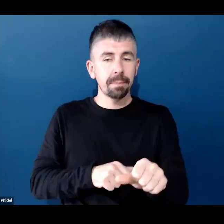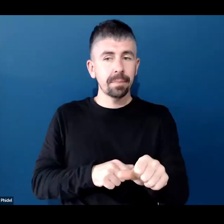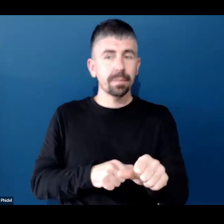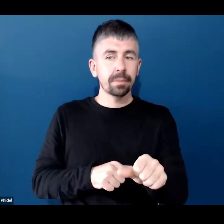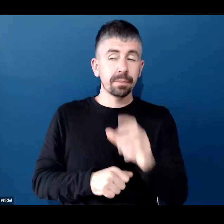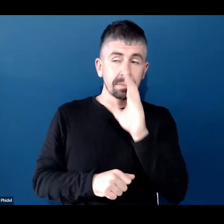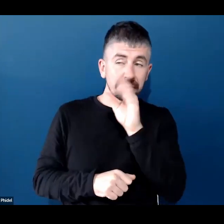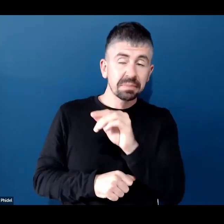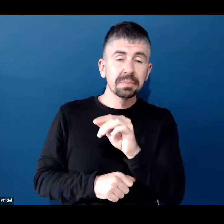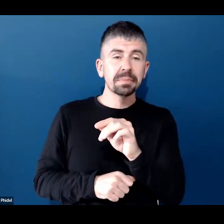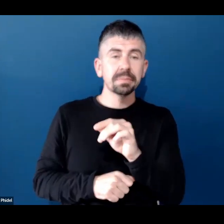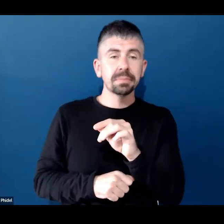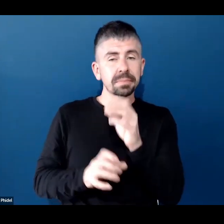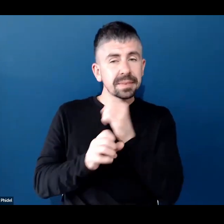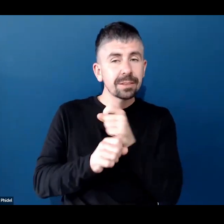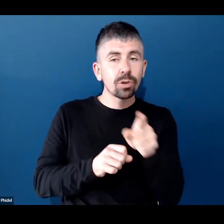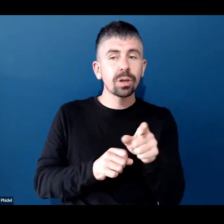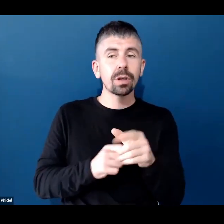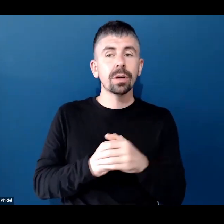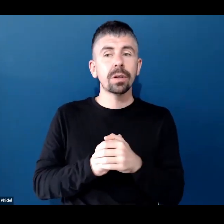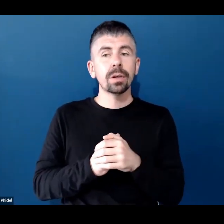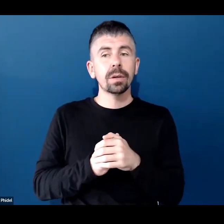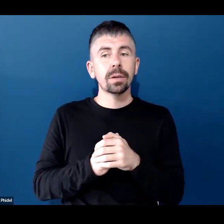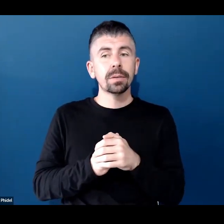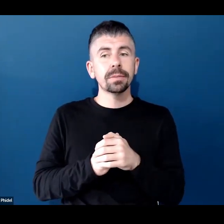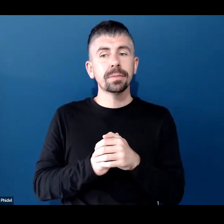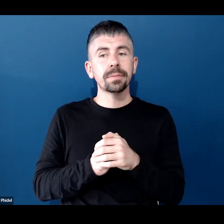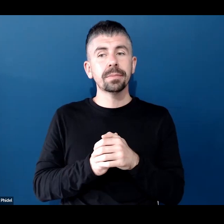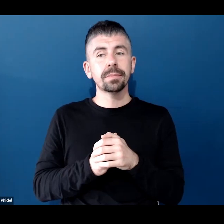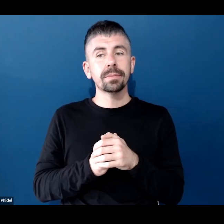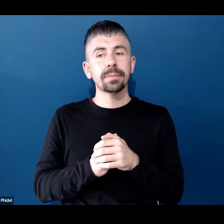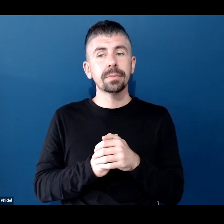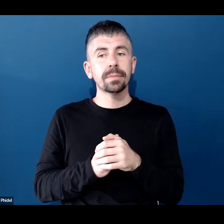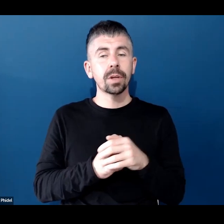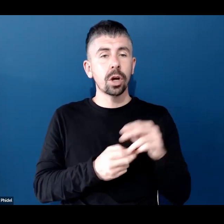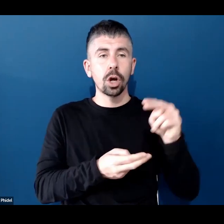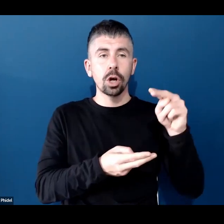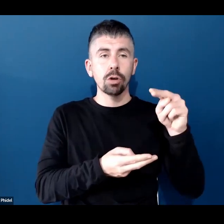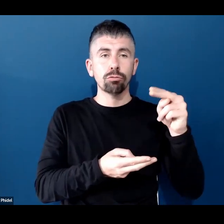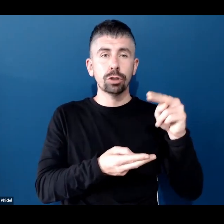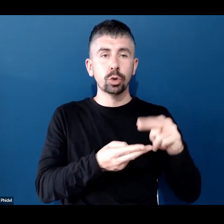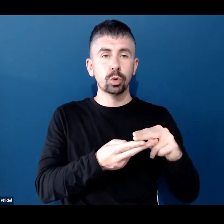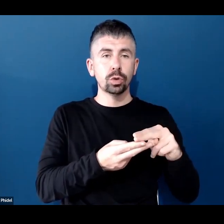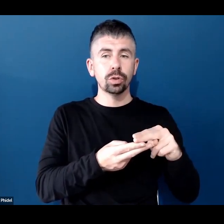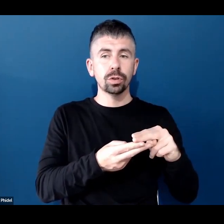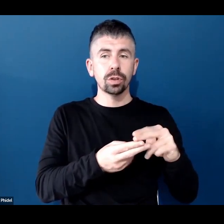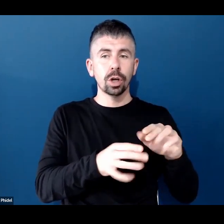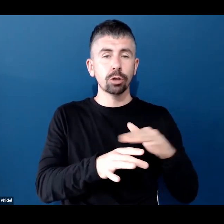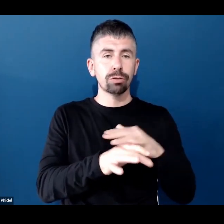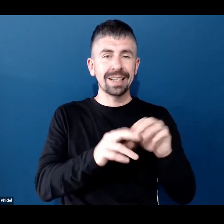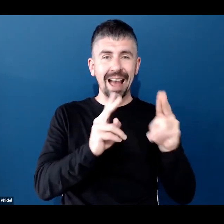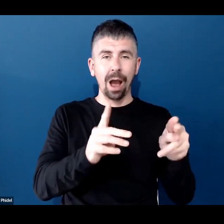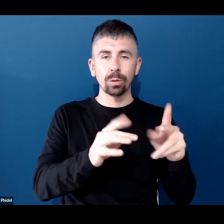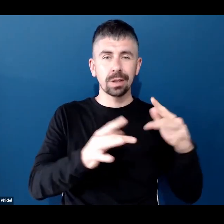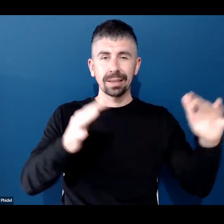secret. An ecological transition requires more than just a reduction of greenhouse gases. You tell this to Paul Krugman, it's like,